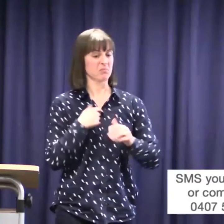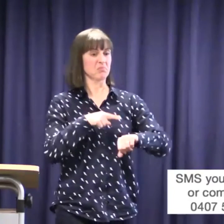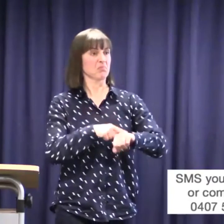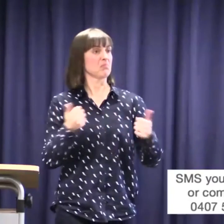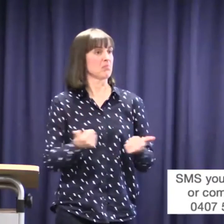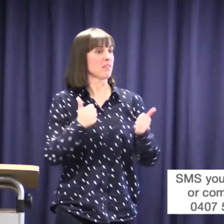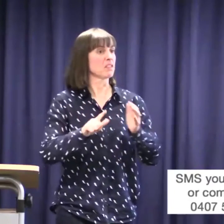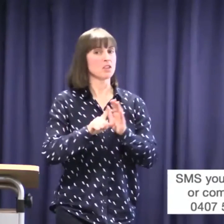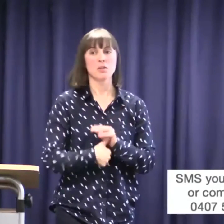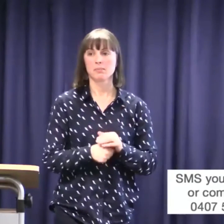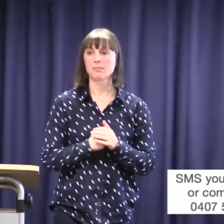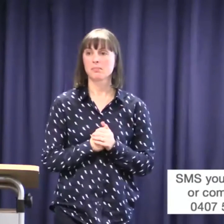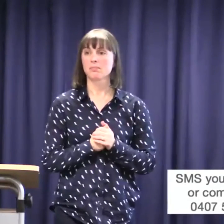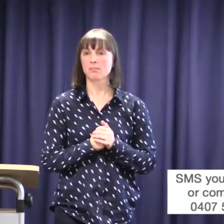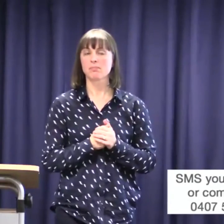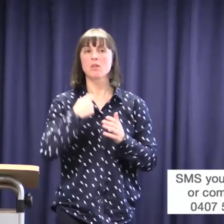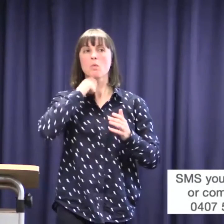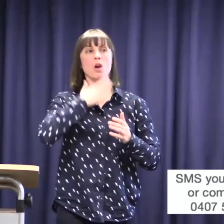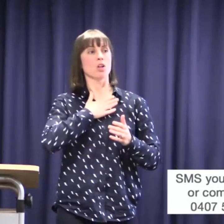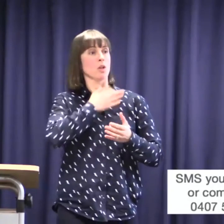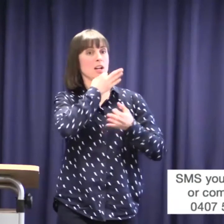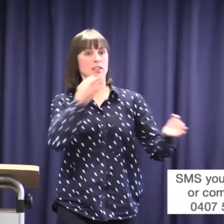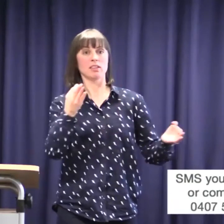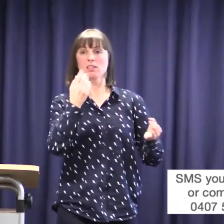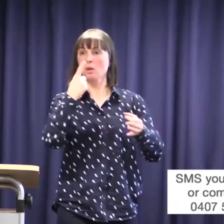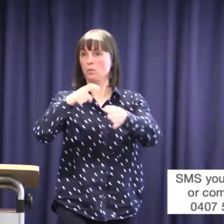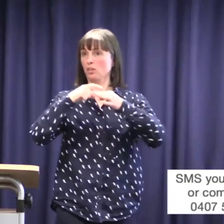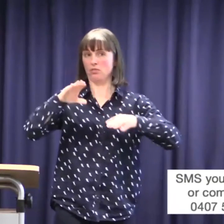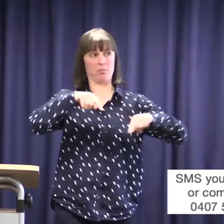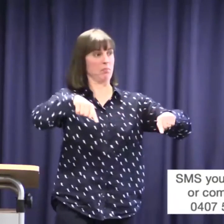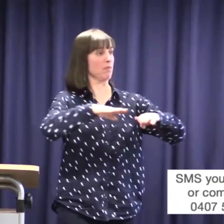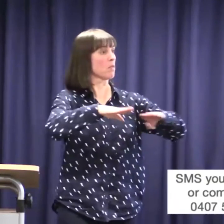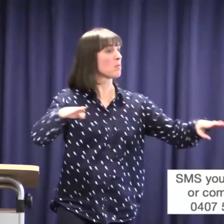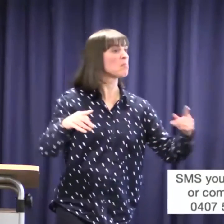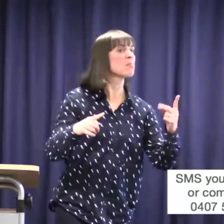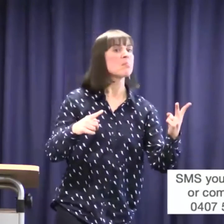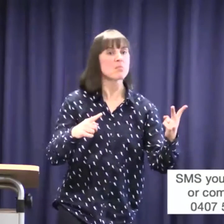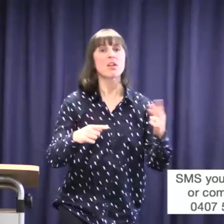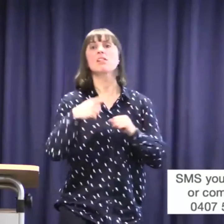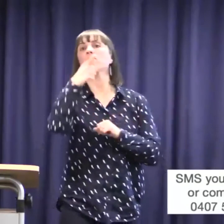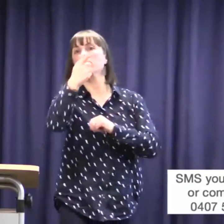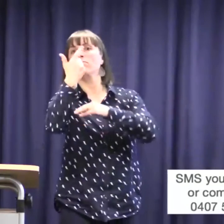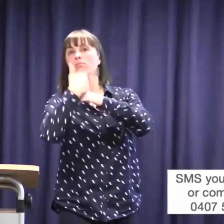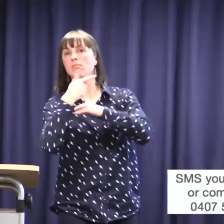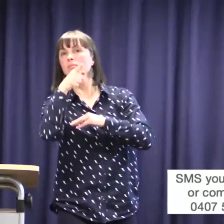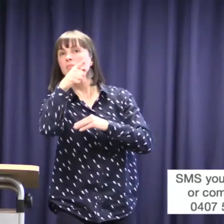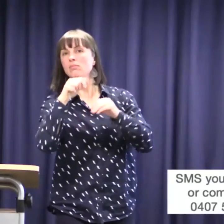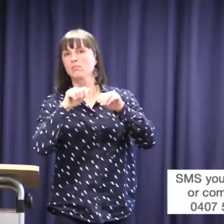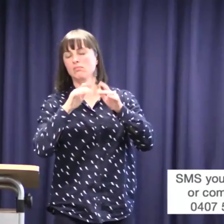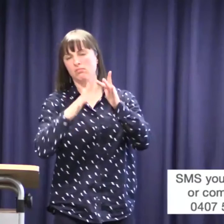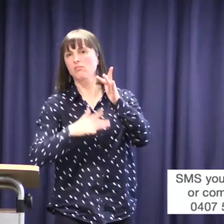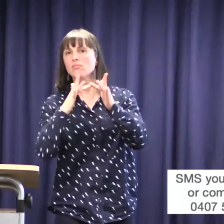Now we have time for some questions from the floor. We've got plenty of time. So I would like to